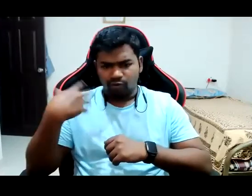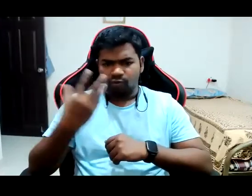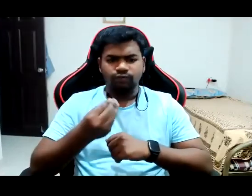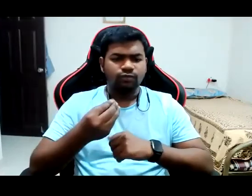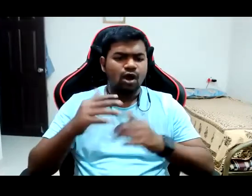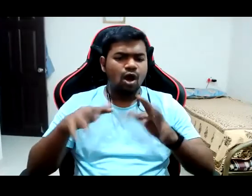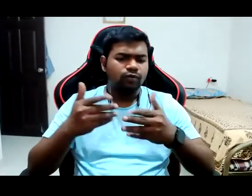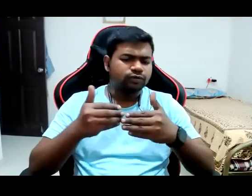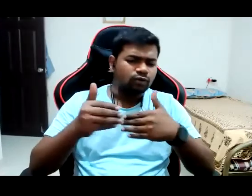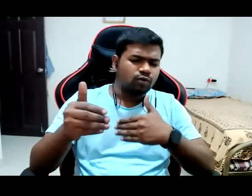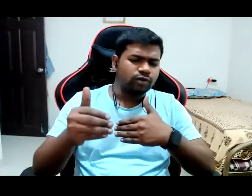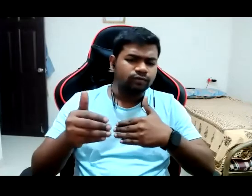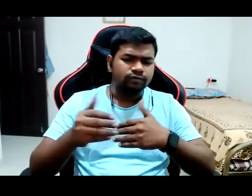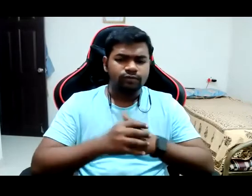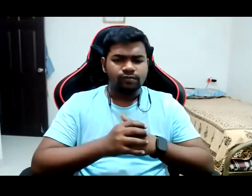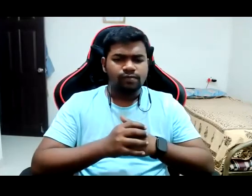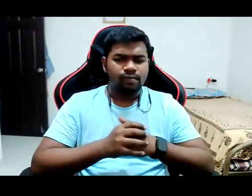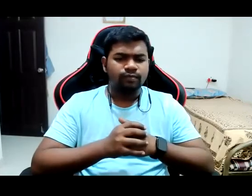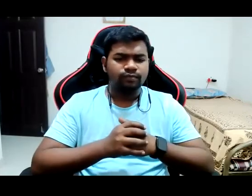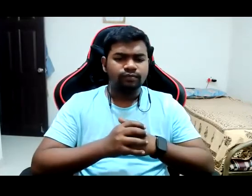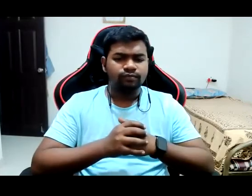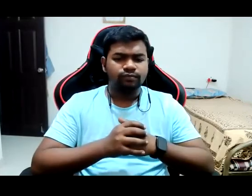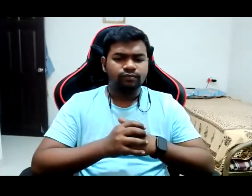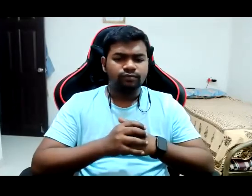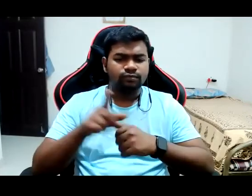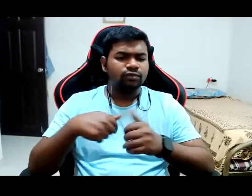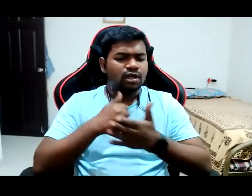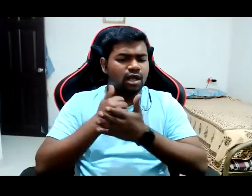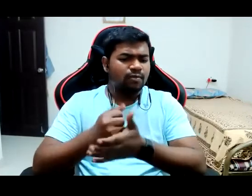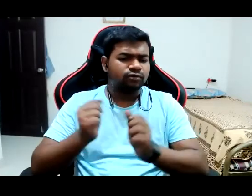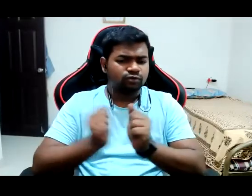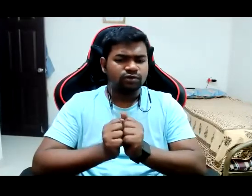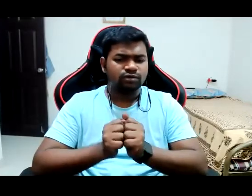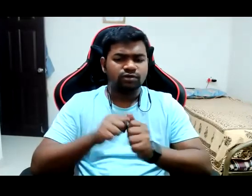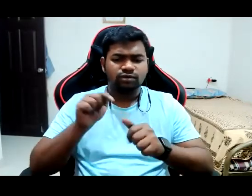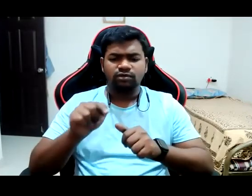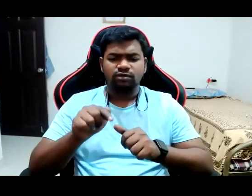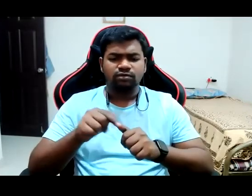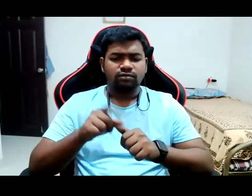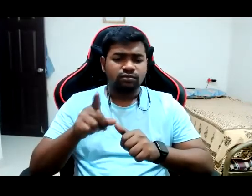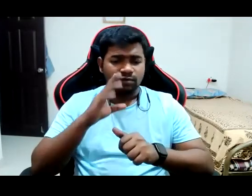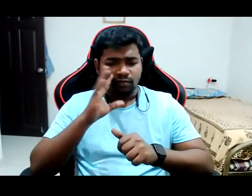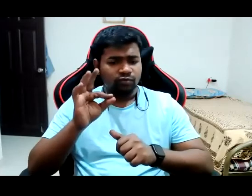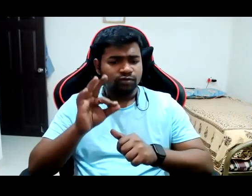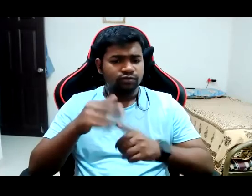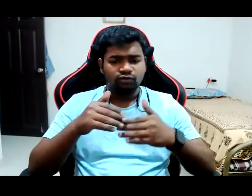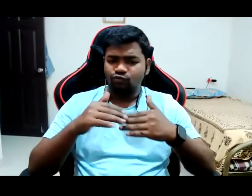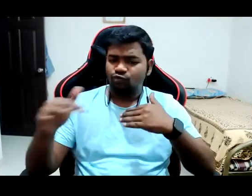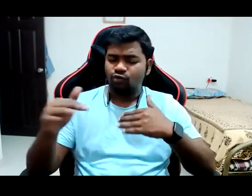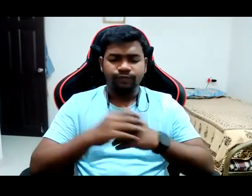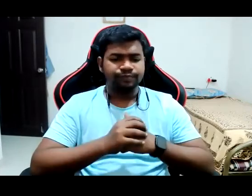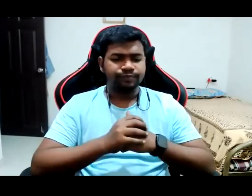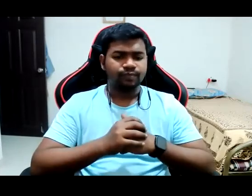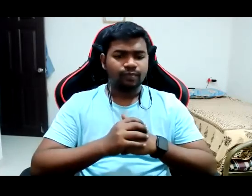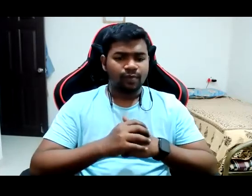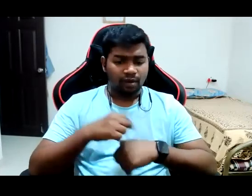going, panning out, and if there's something that we can help out with. So that's essentially how it's going to flow. So we're not going to say, oh,